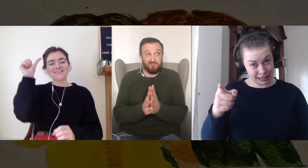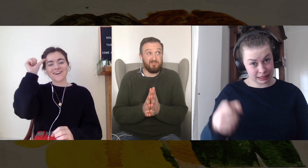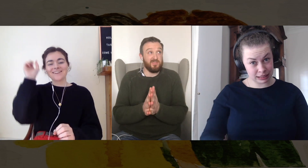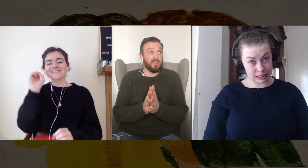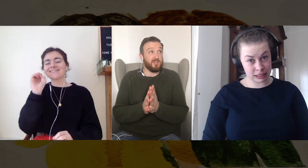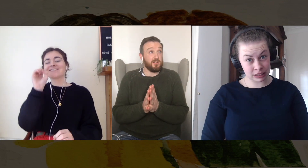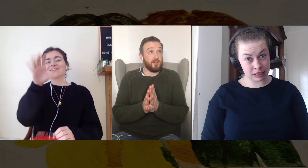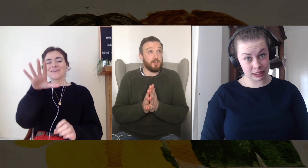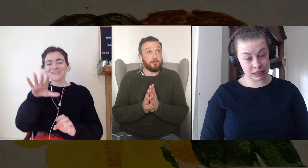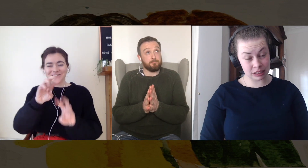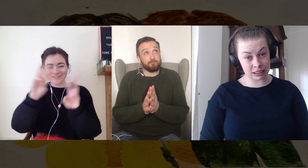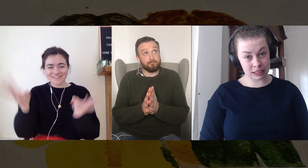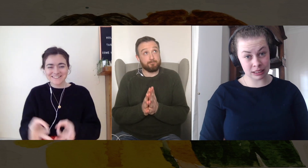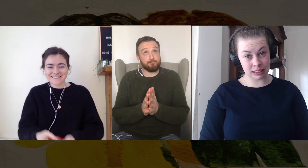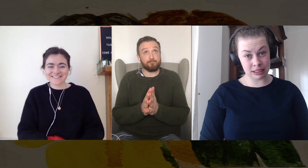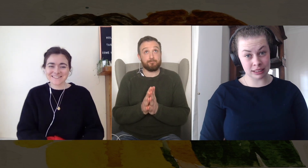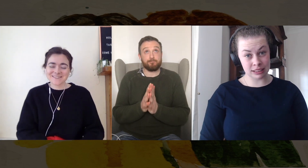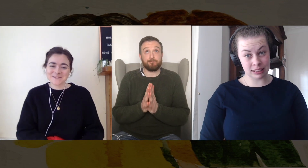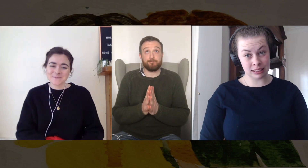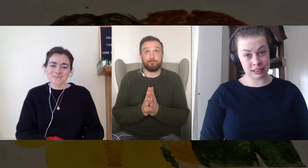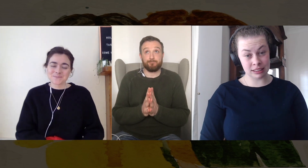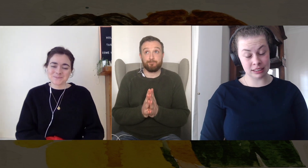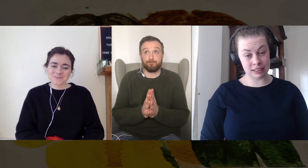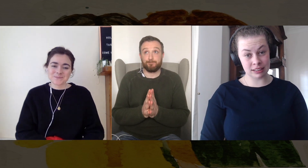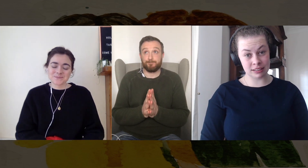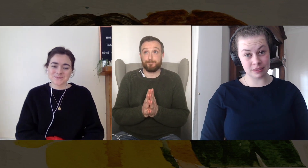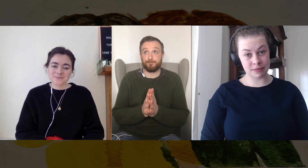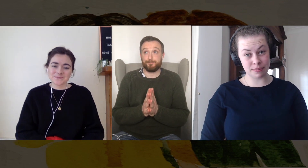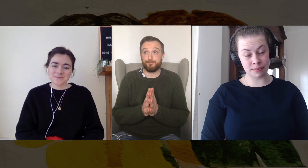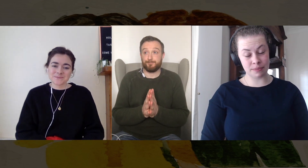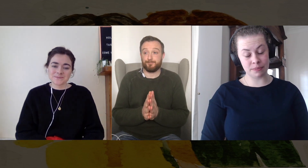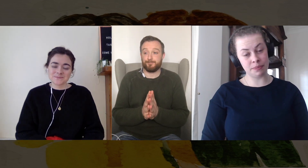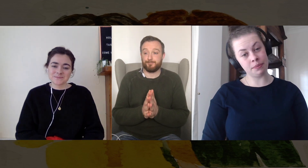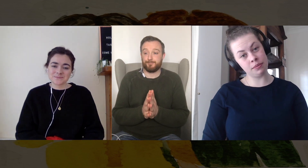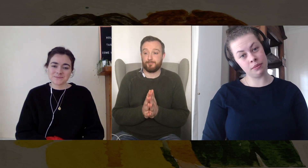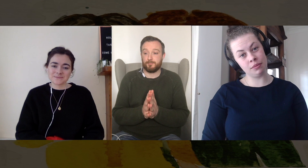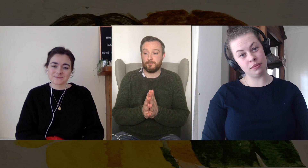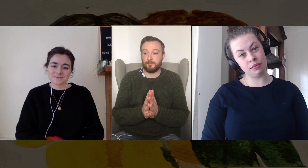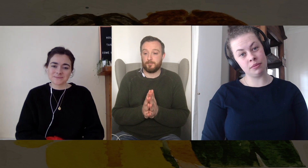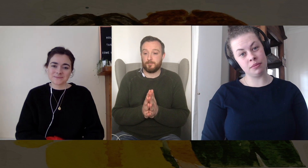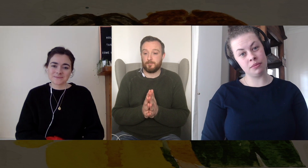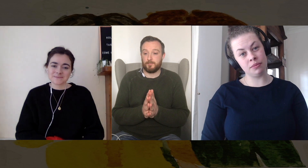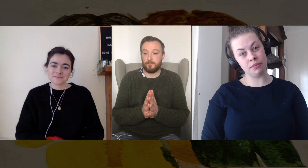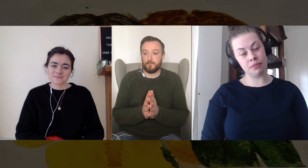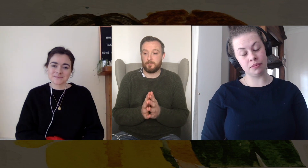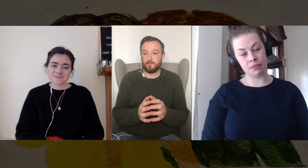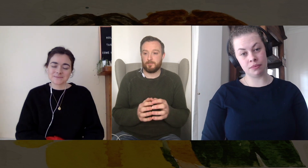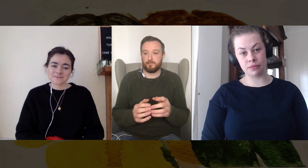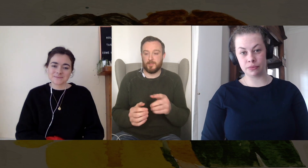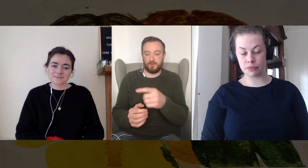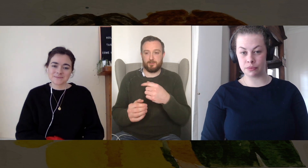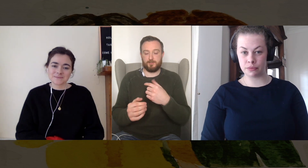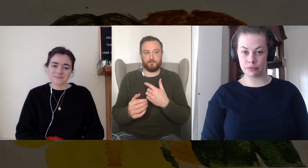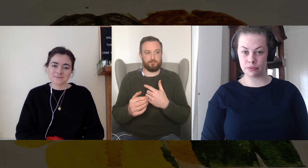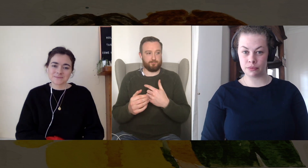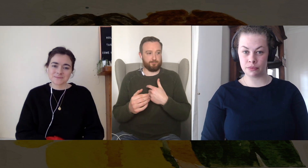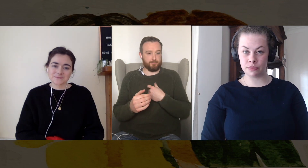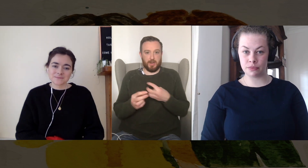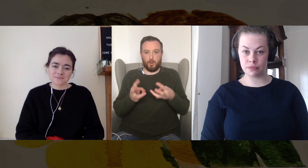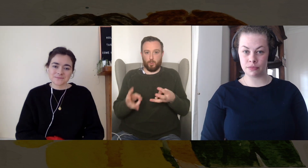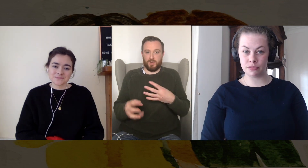body clean. Yeah. It can be applied to anything really. So that would be your top tip? Yeah. Your pearl of wisdom.